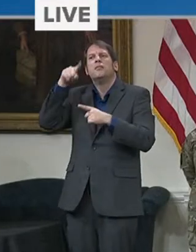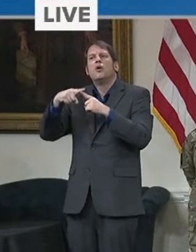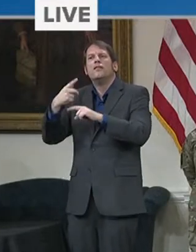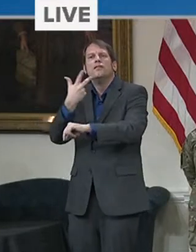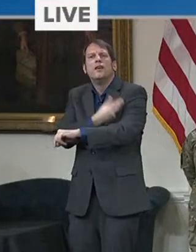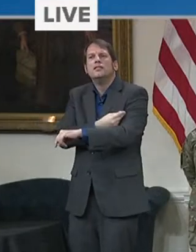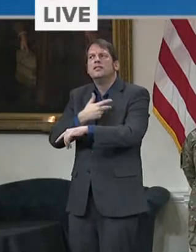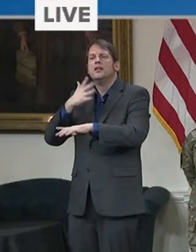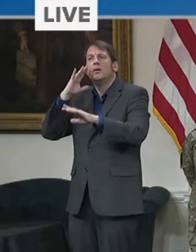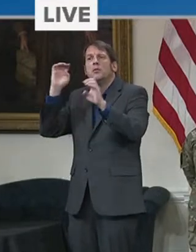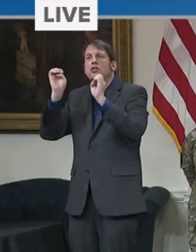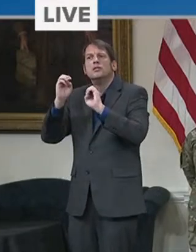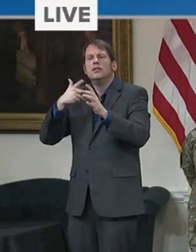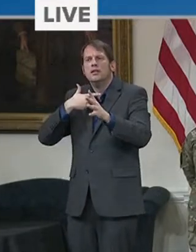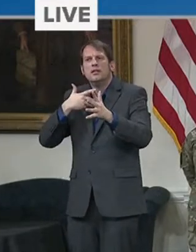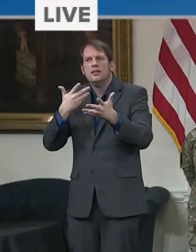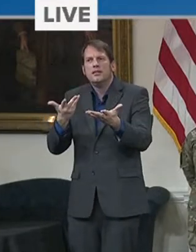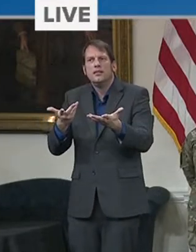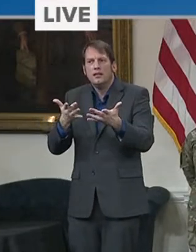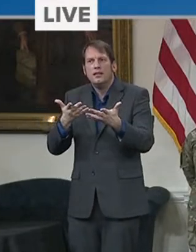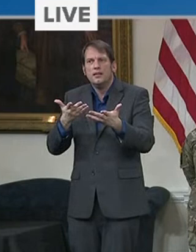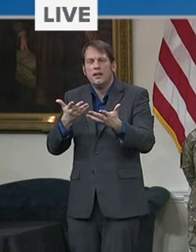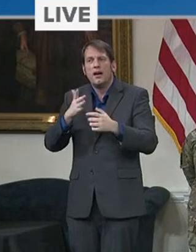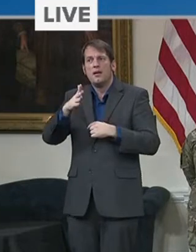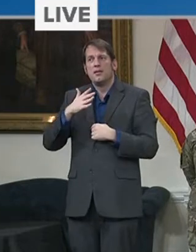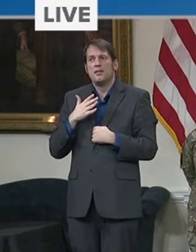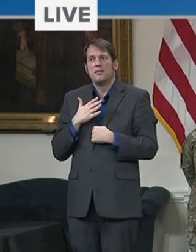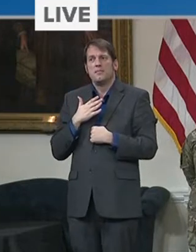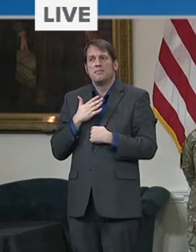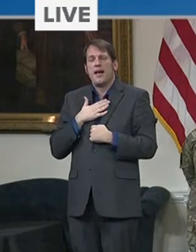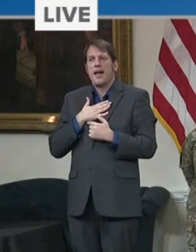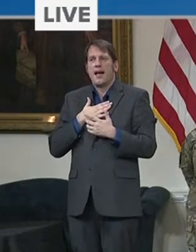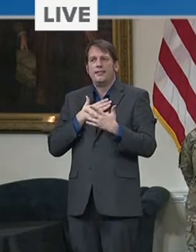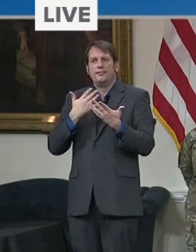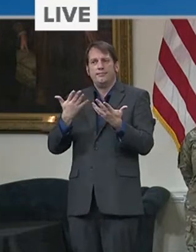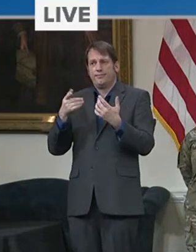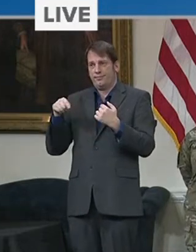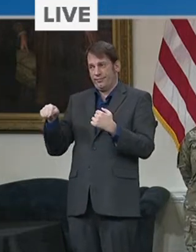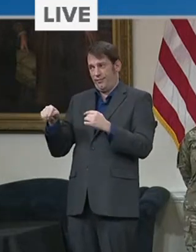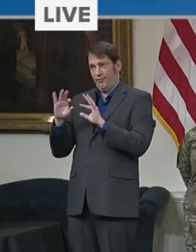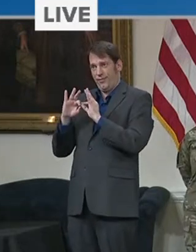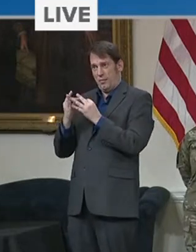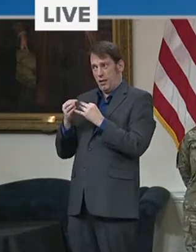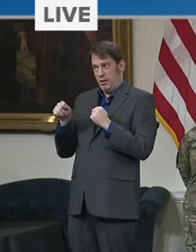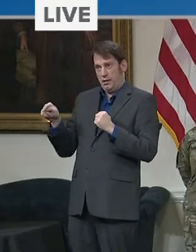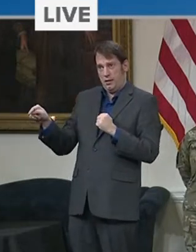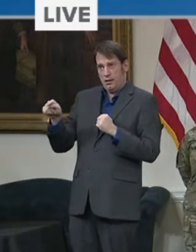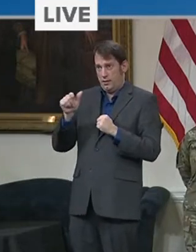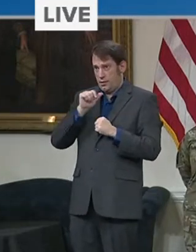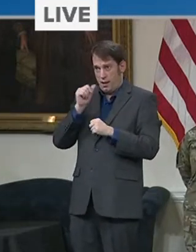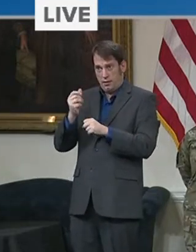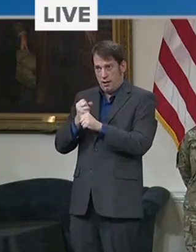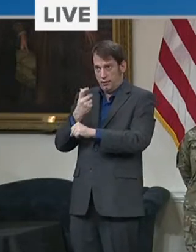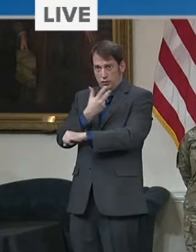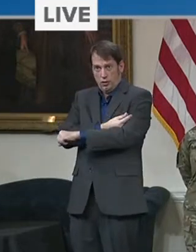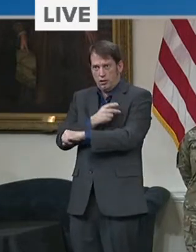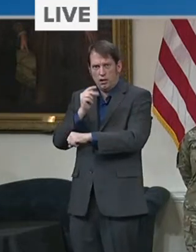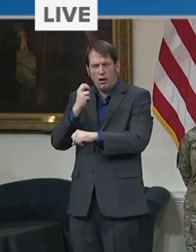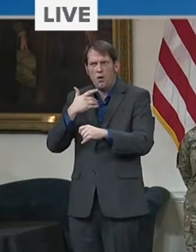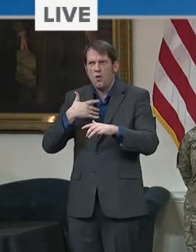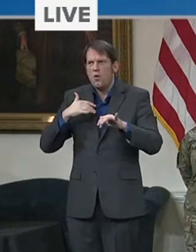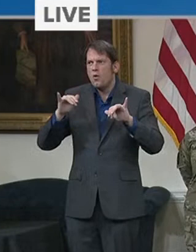until you or your child did not receive one. Then, and all too often, individuals